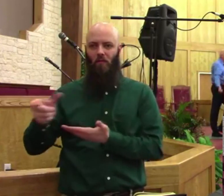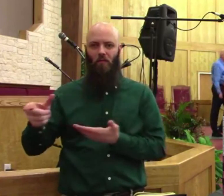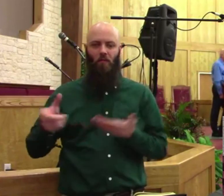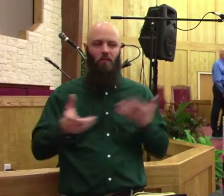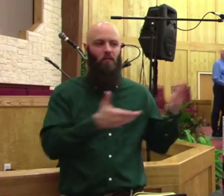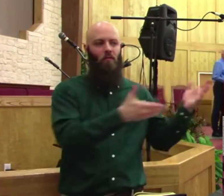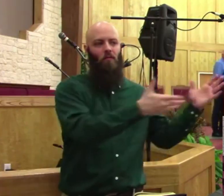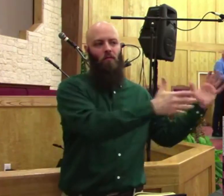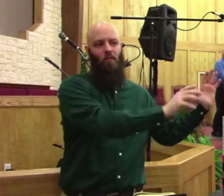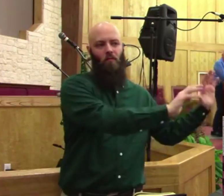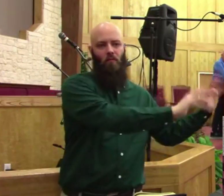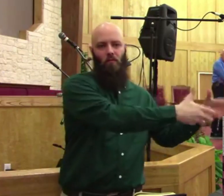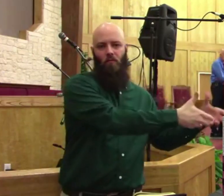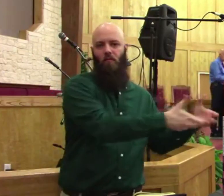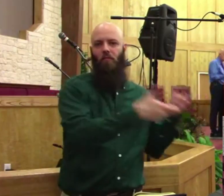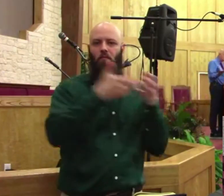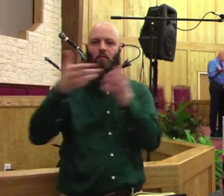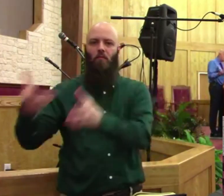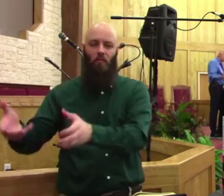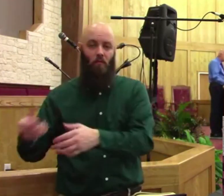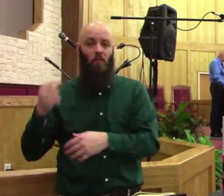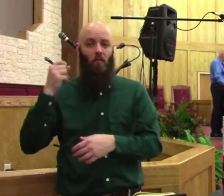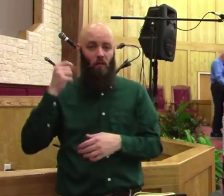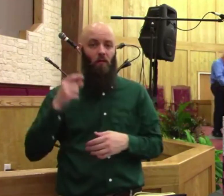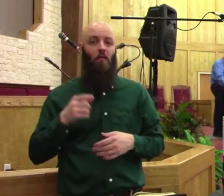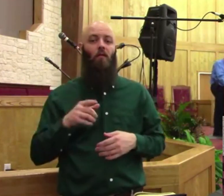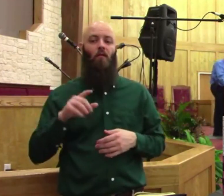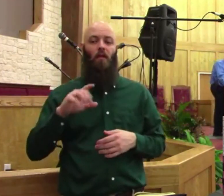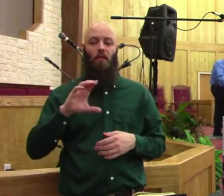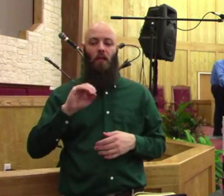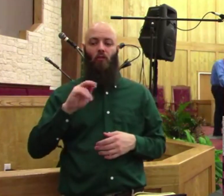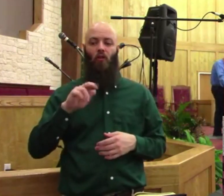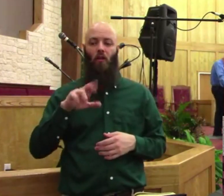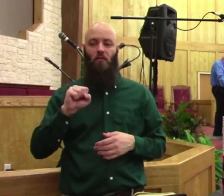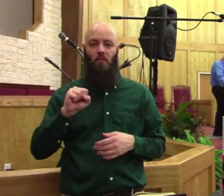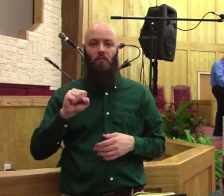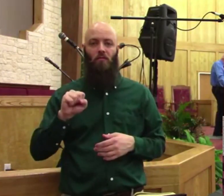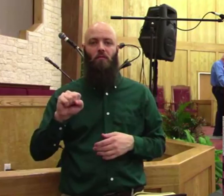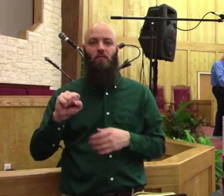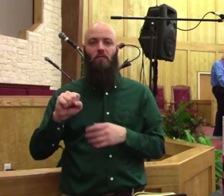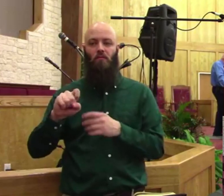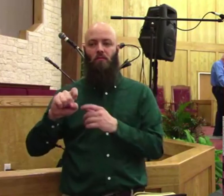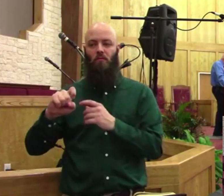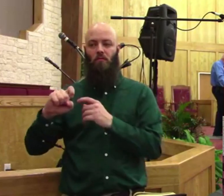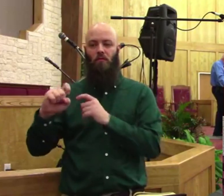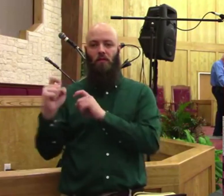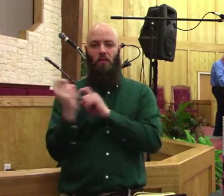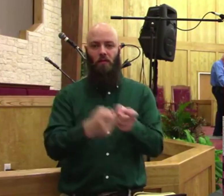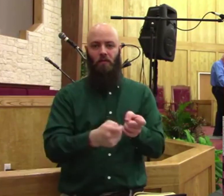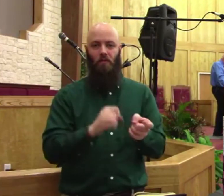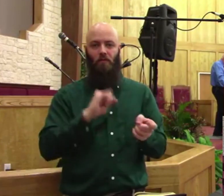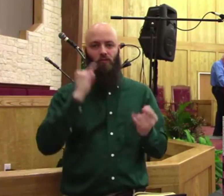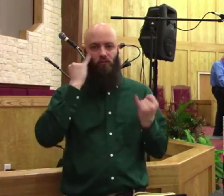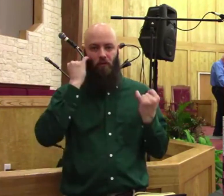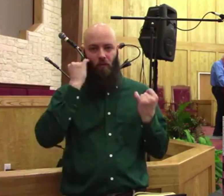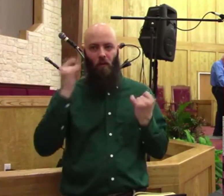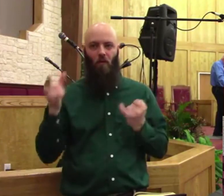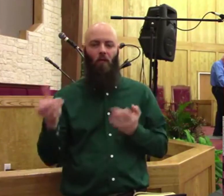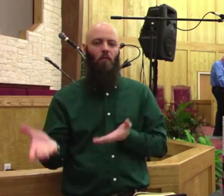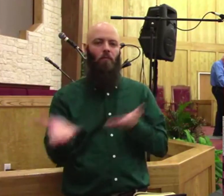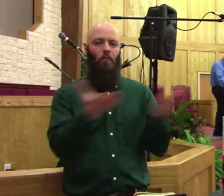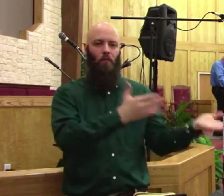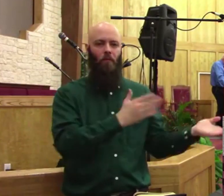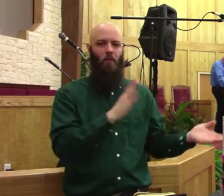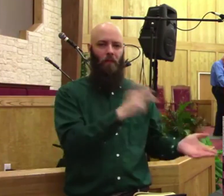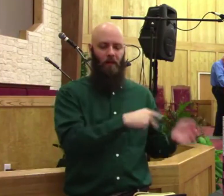Cyrus gave them to Ezra and those who came back. 5,400 articles. I don't know how many they used in this